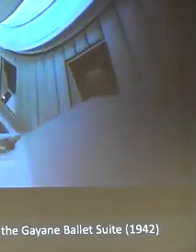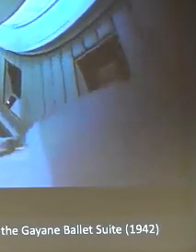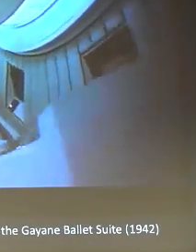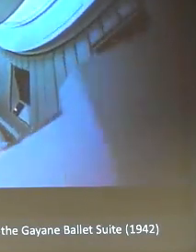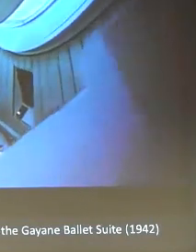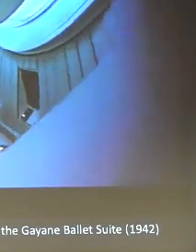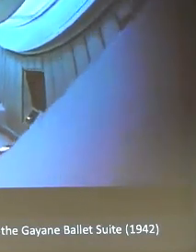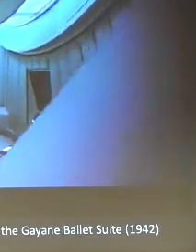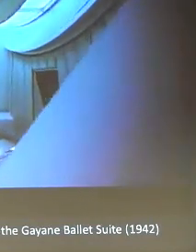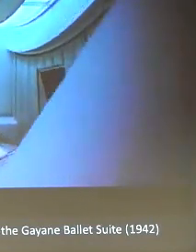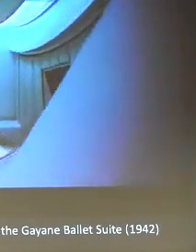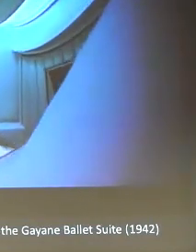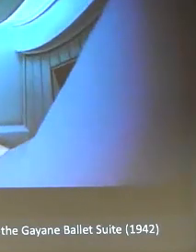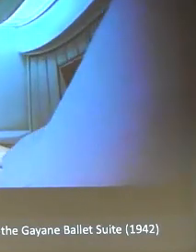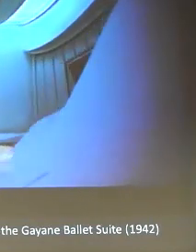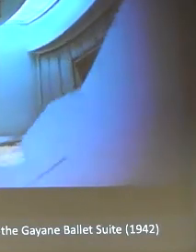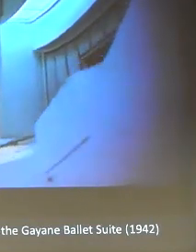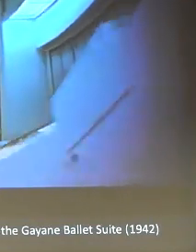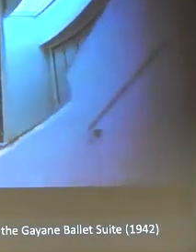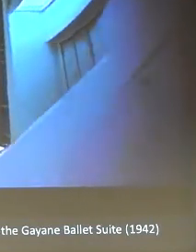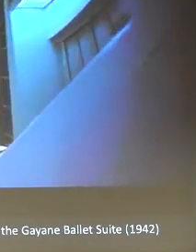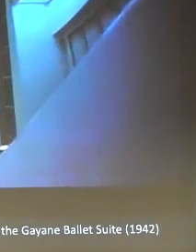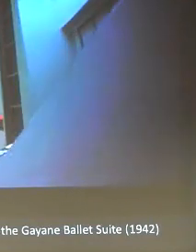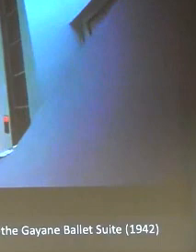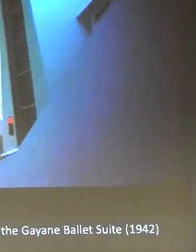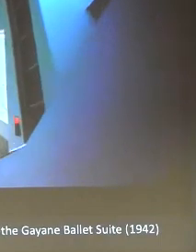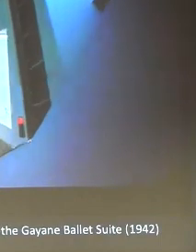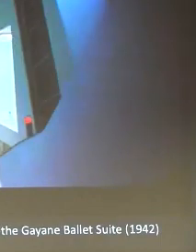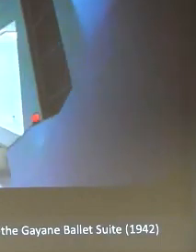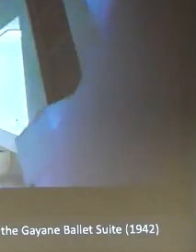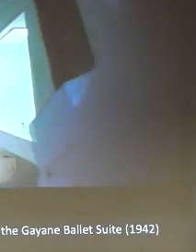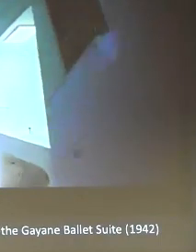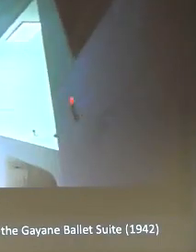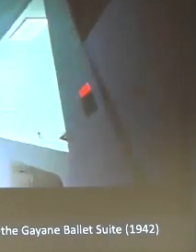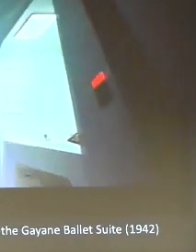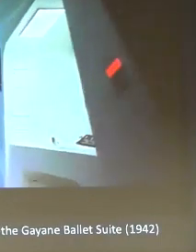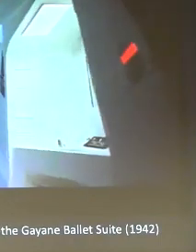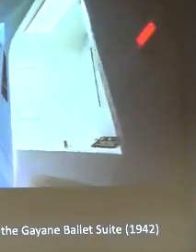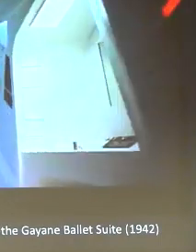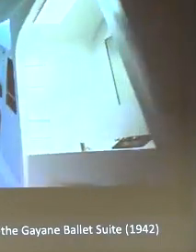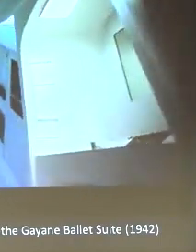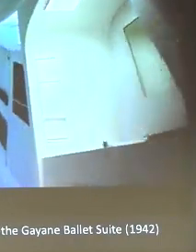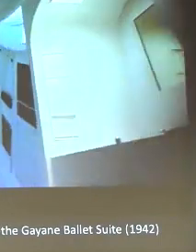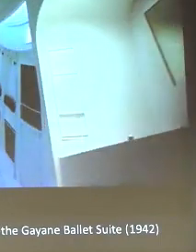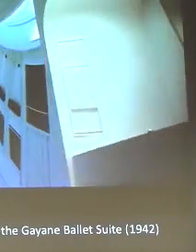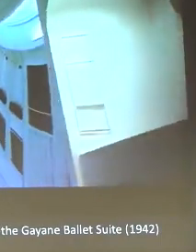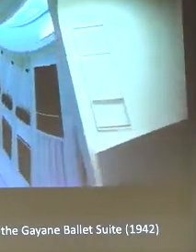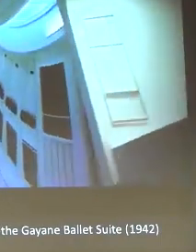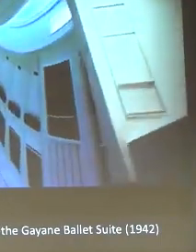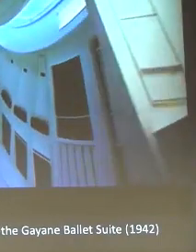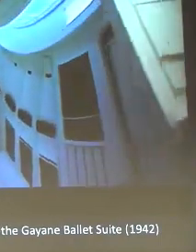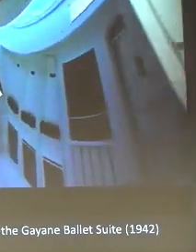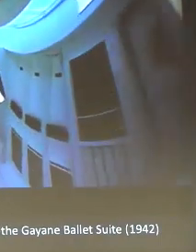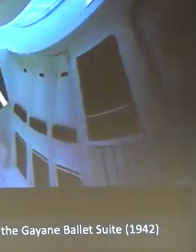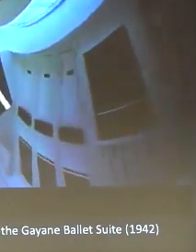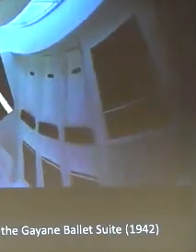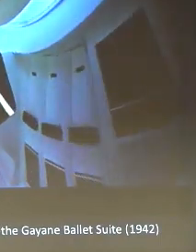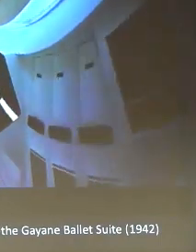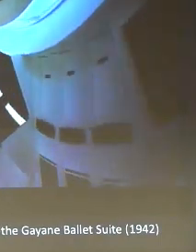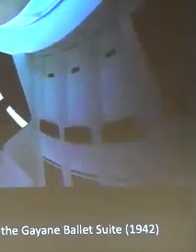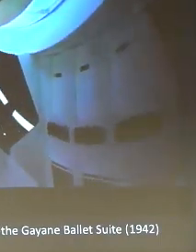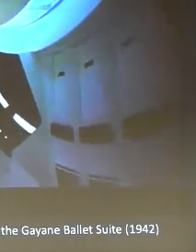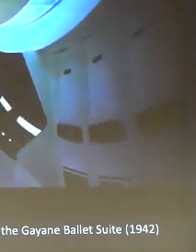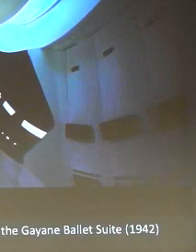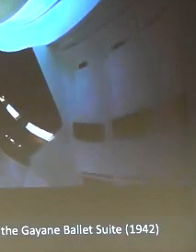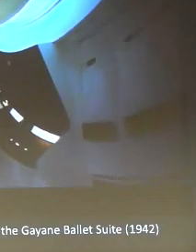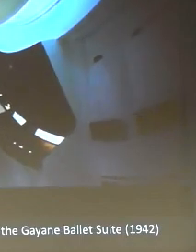had engineered. It was 38 feet in diameter, and it really did turn. And they had cameras mounted in various places on the